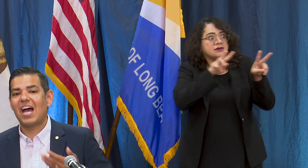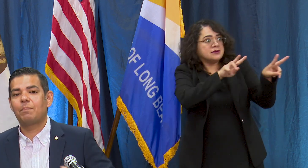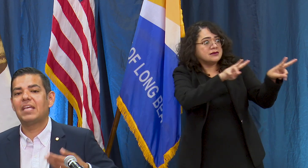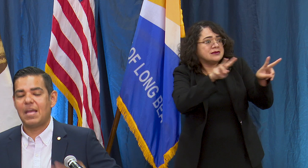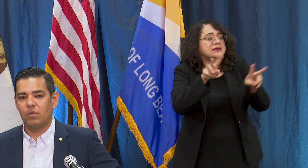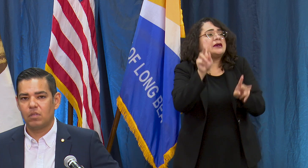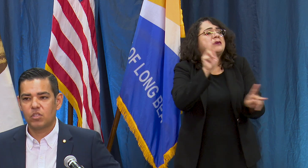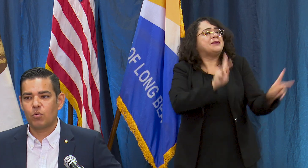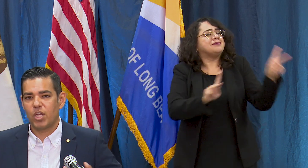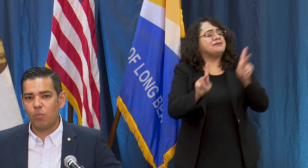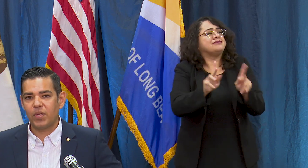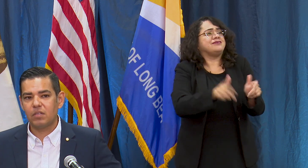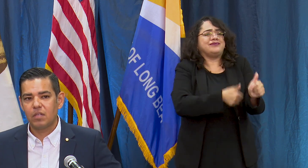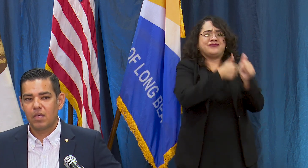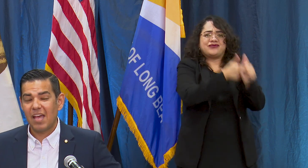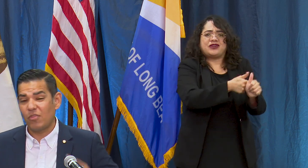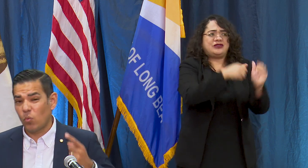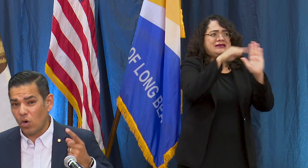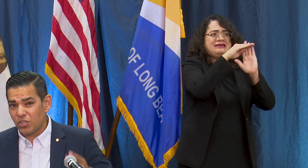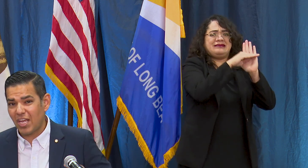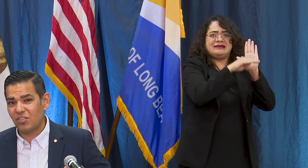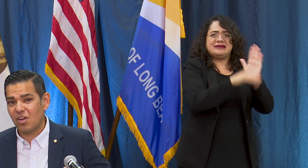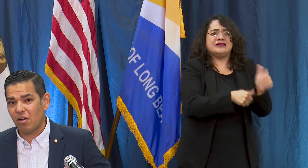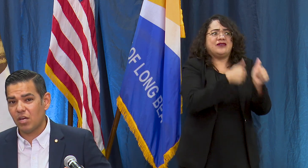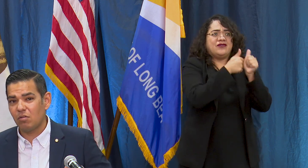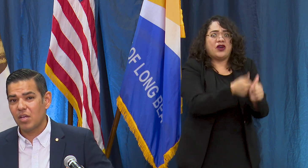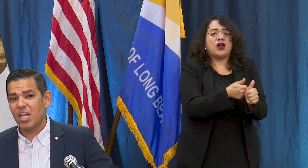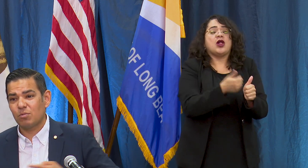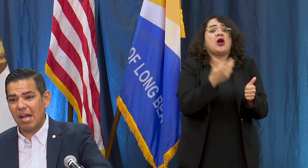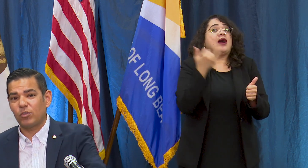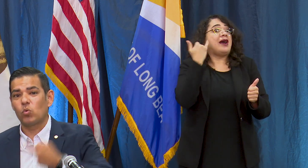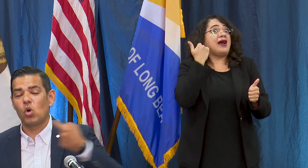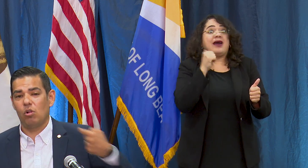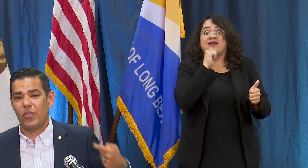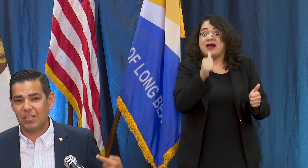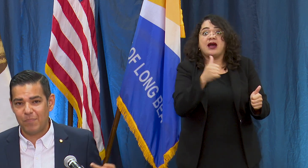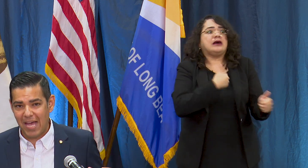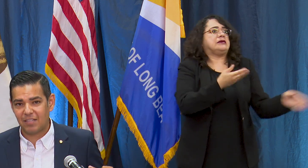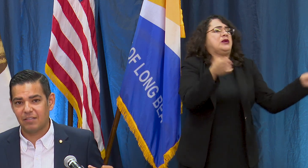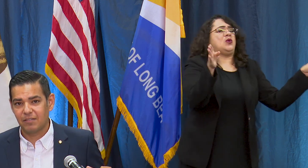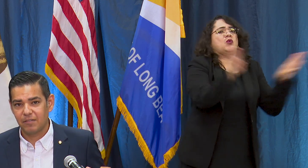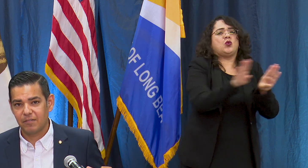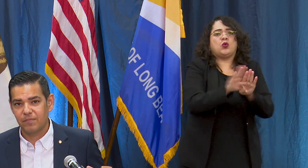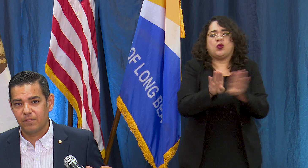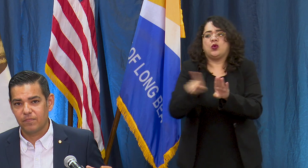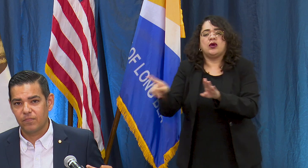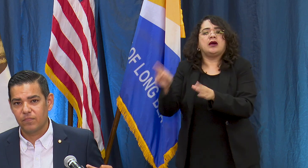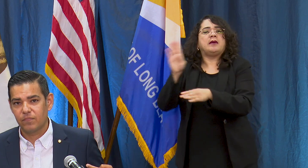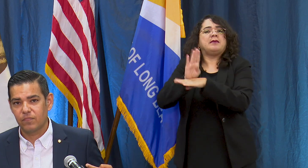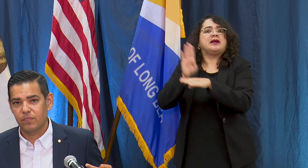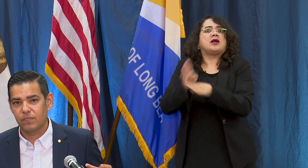will not be able to reopen. And the worst case scenario is we'll have to roll things back.